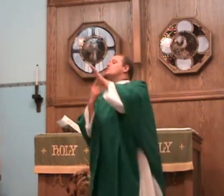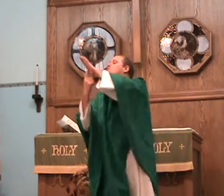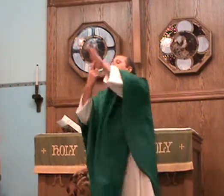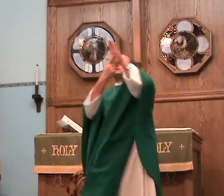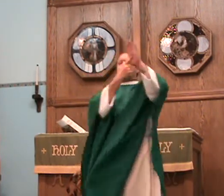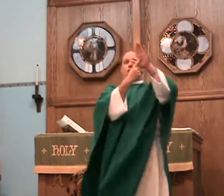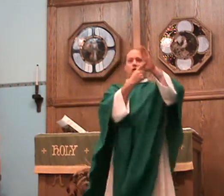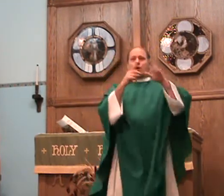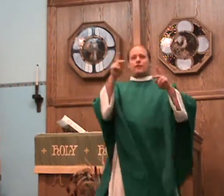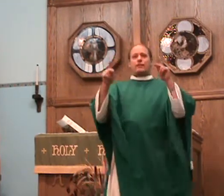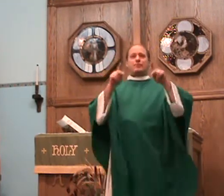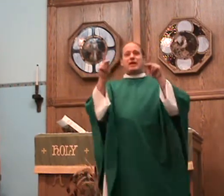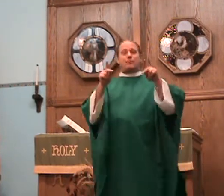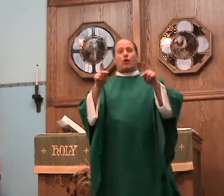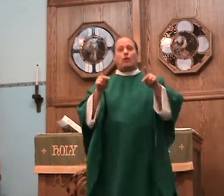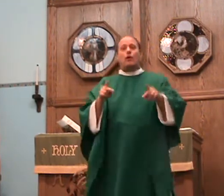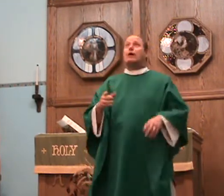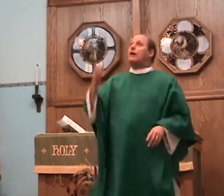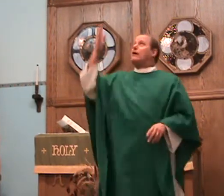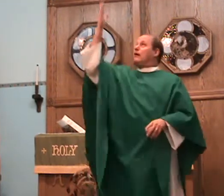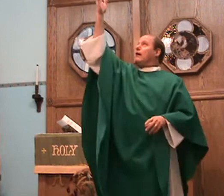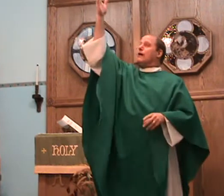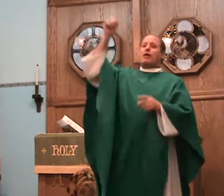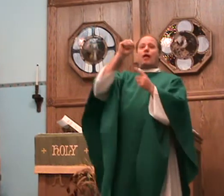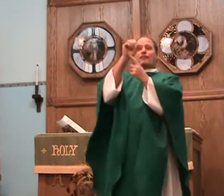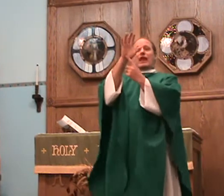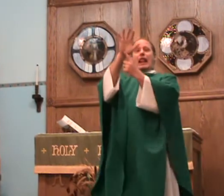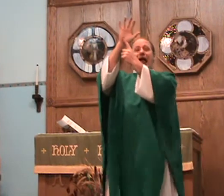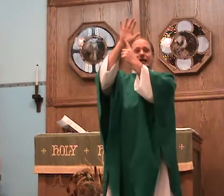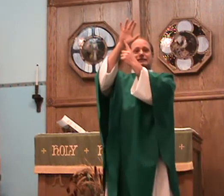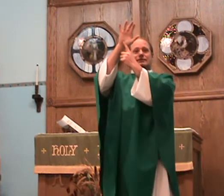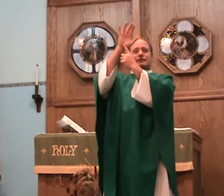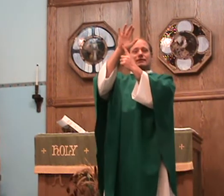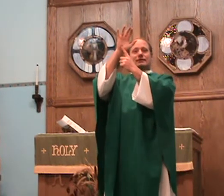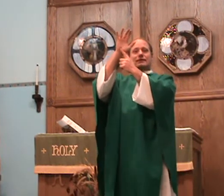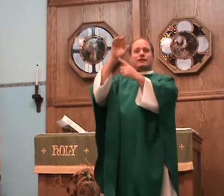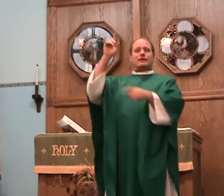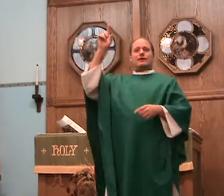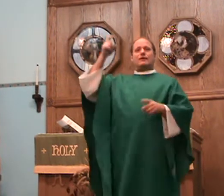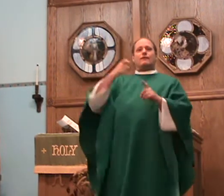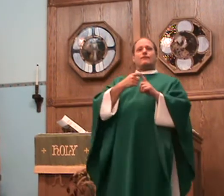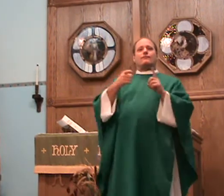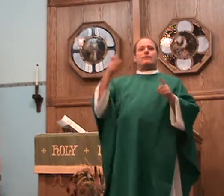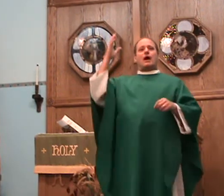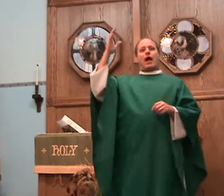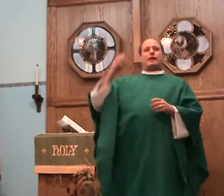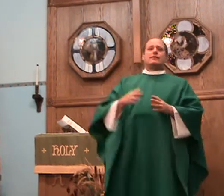could show the people the light from God.